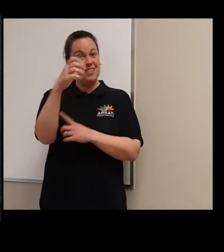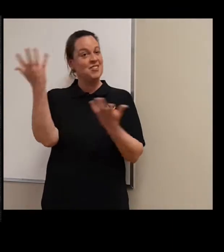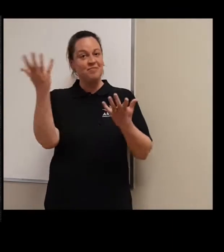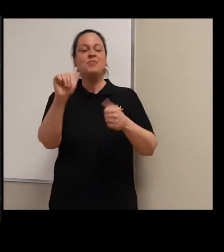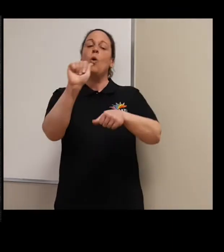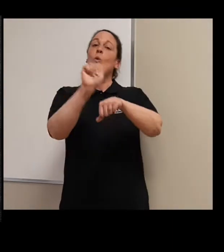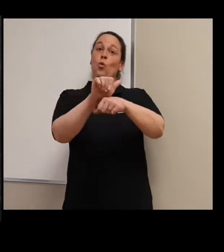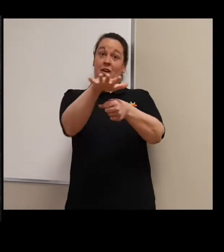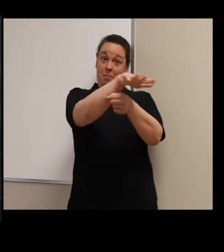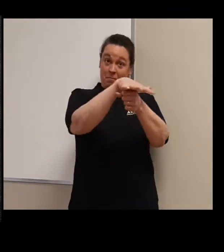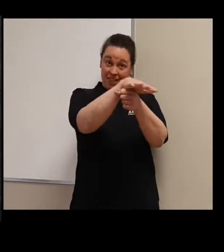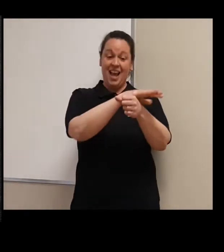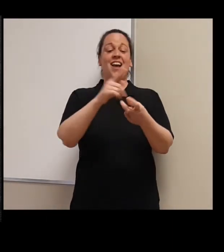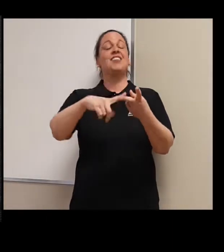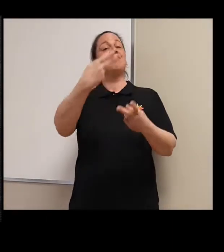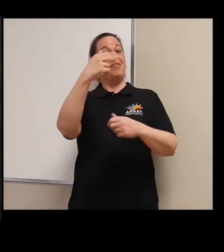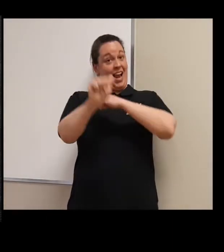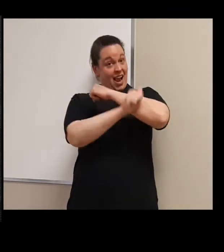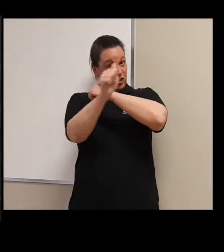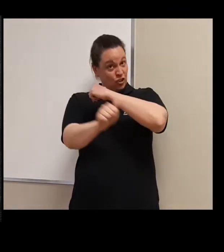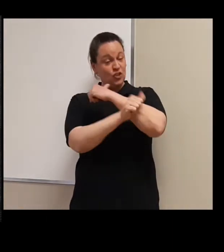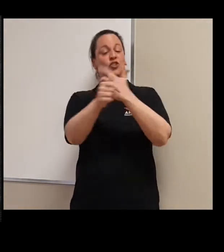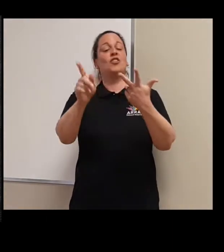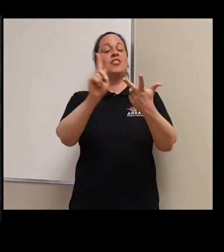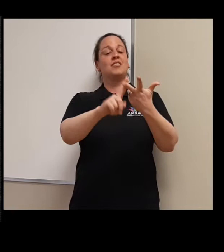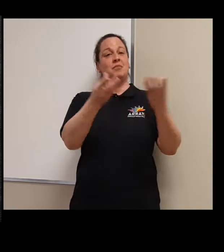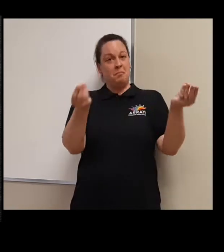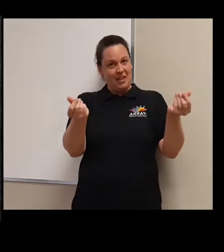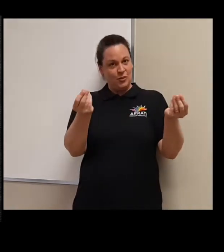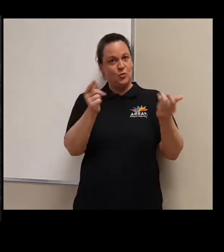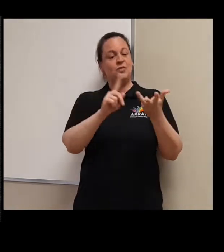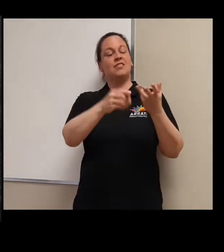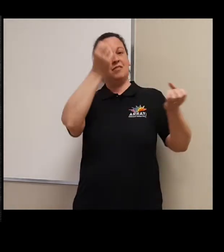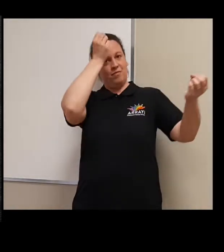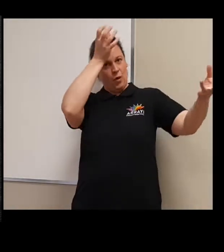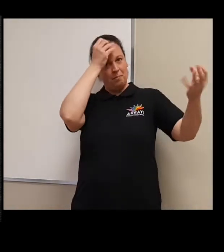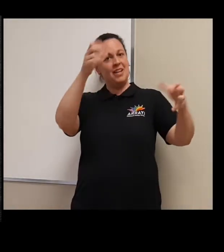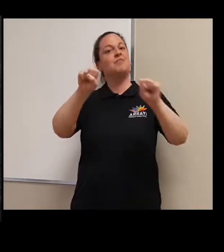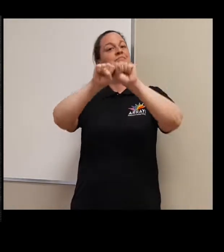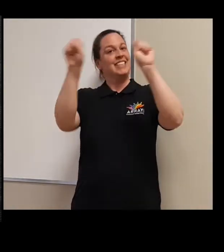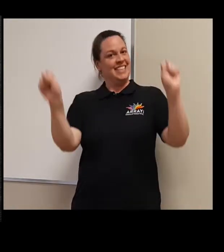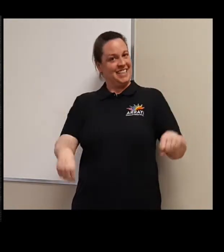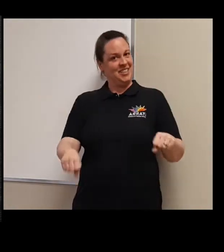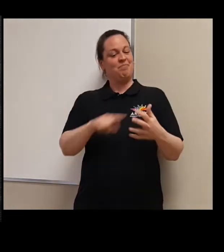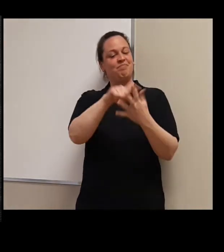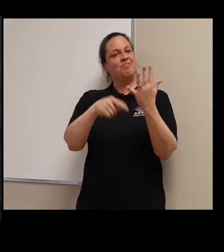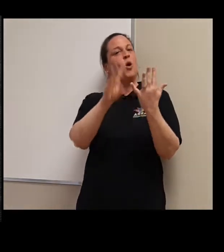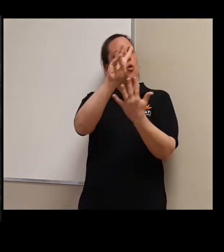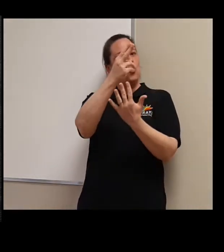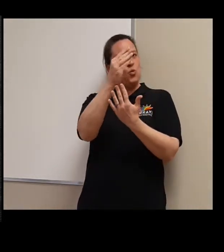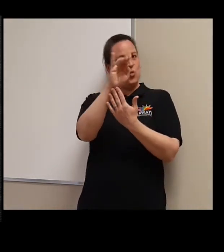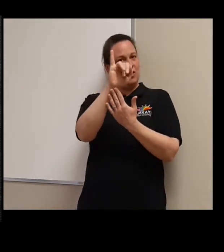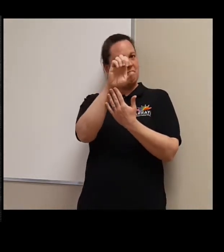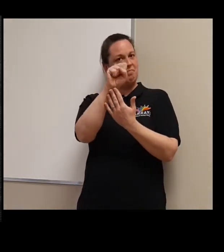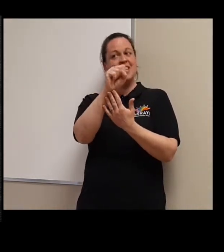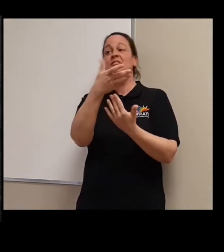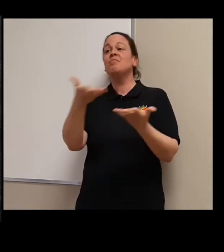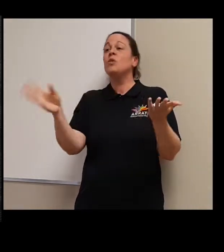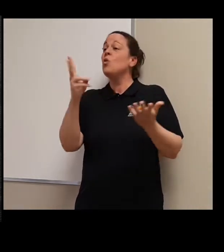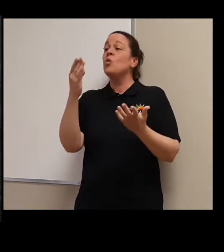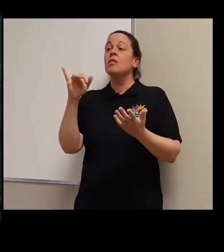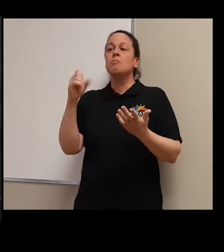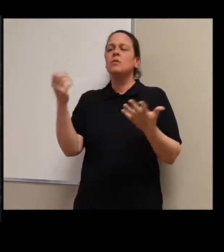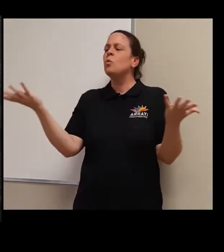WHMIS, Workplace Hazardous Materials Information System. What is WHMIS?